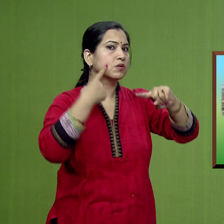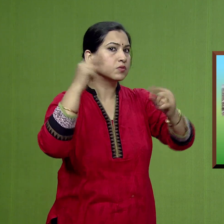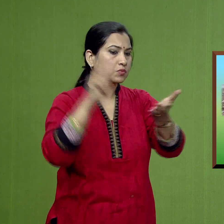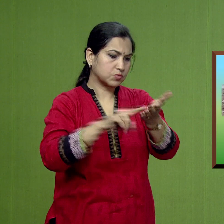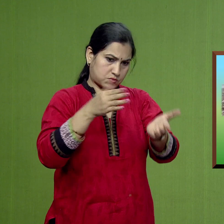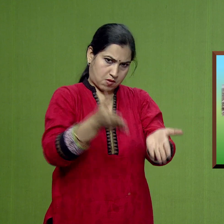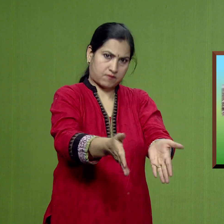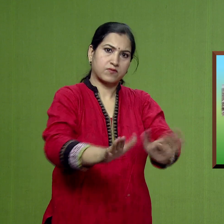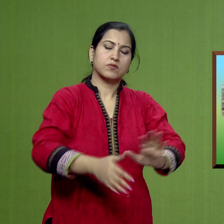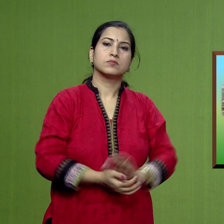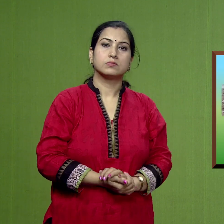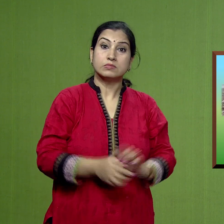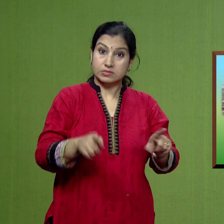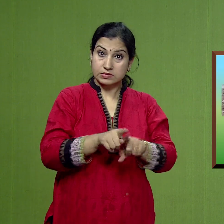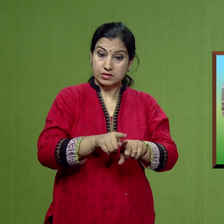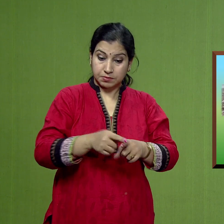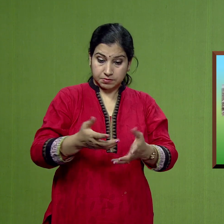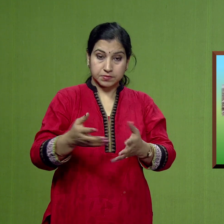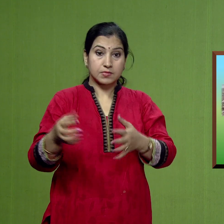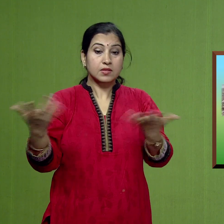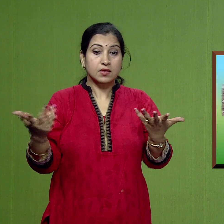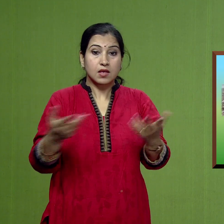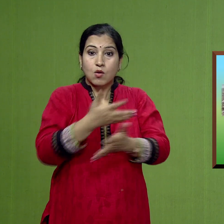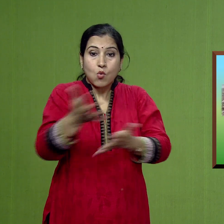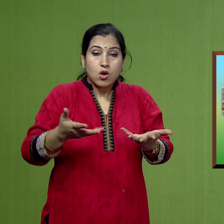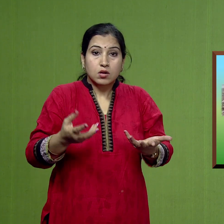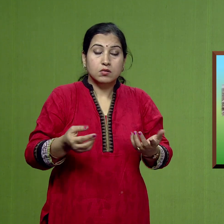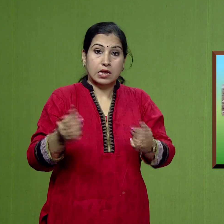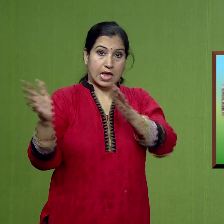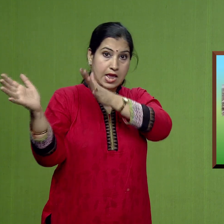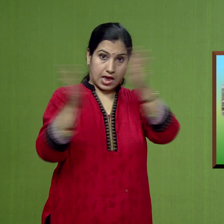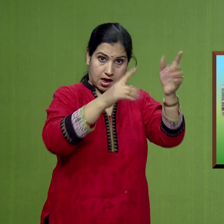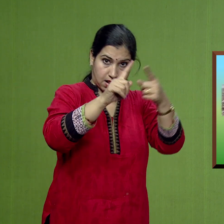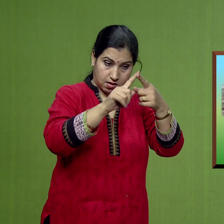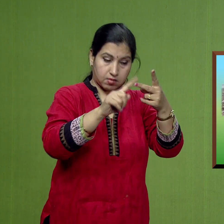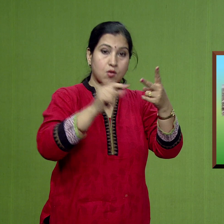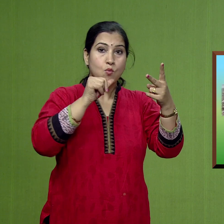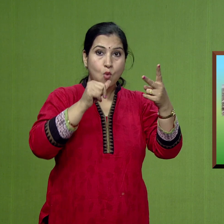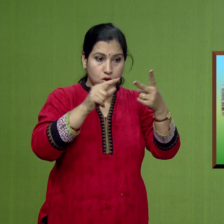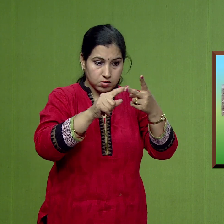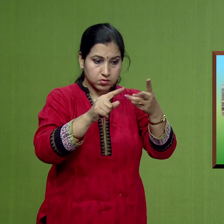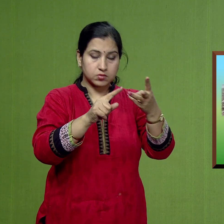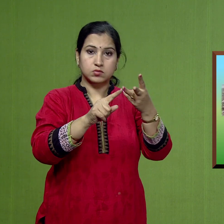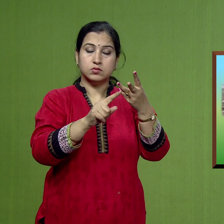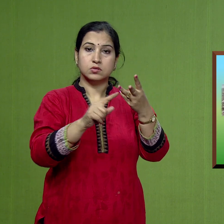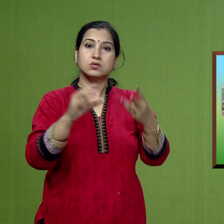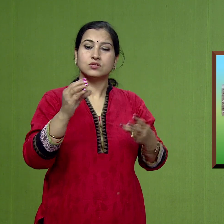The pollutants affect air, water, and soil, and